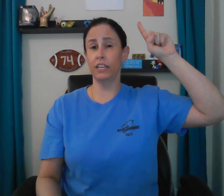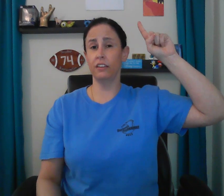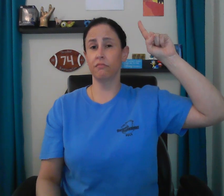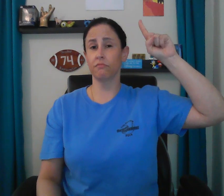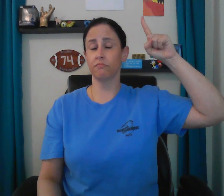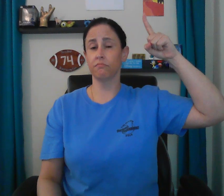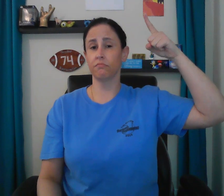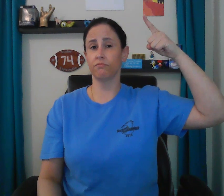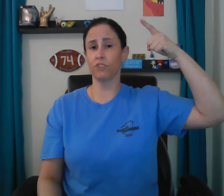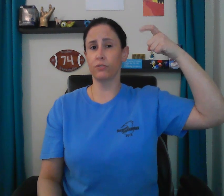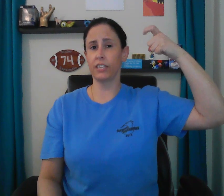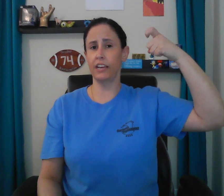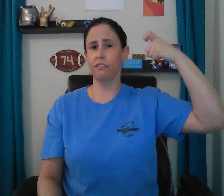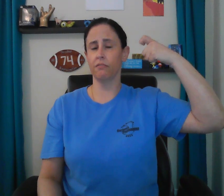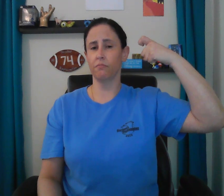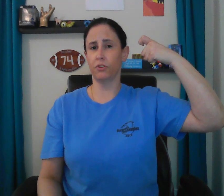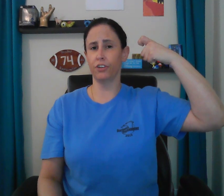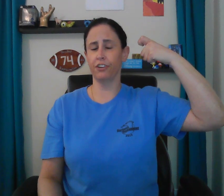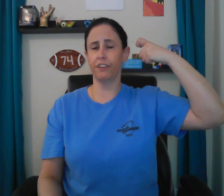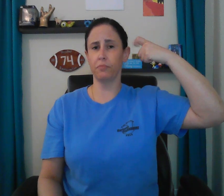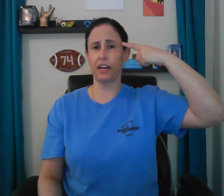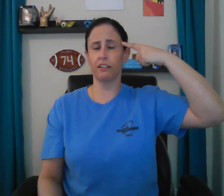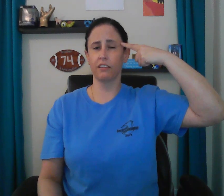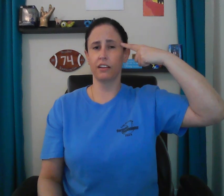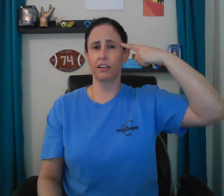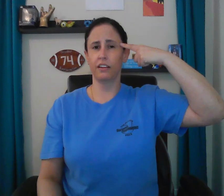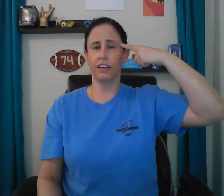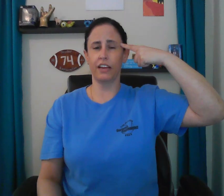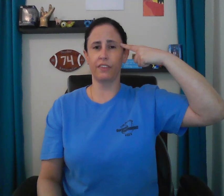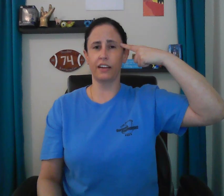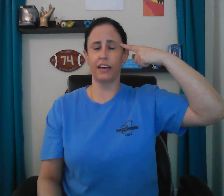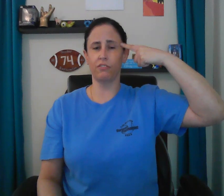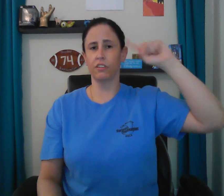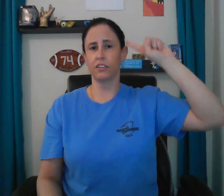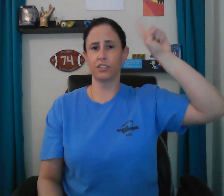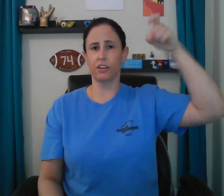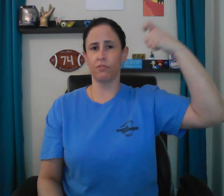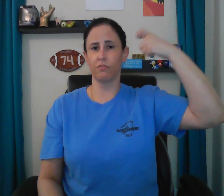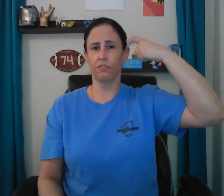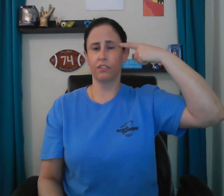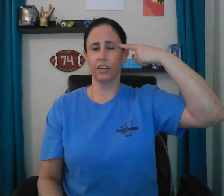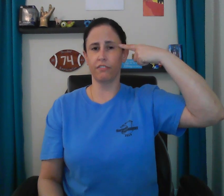slowly rotate, pull your finger back, and then out. So government.